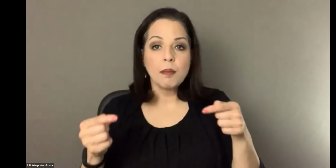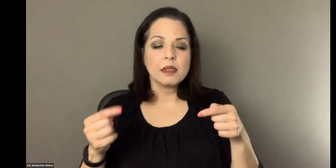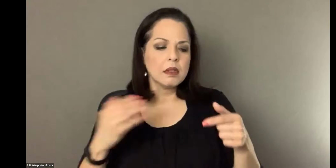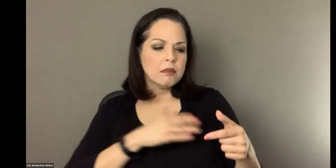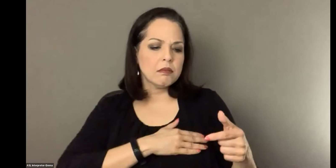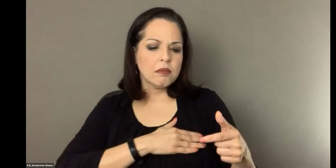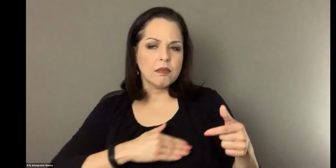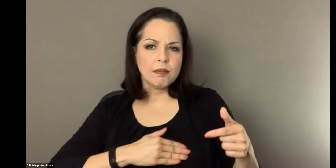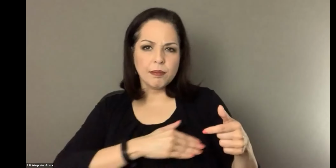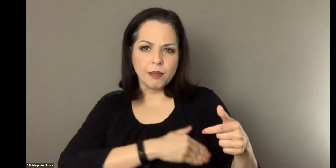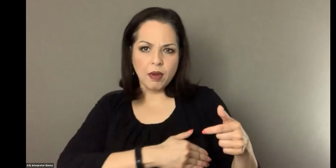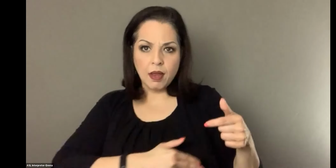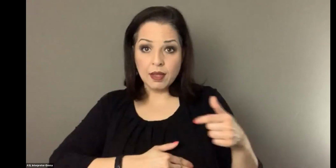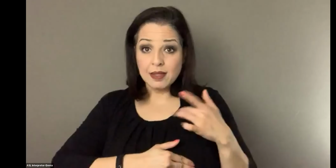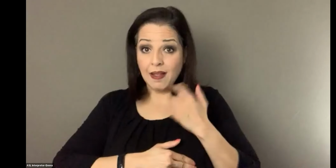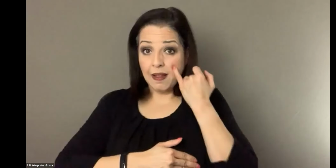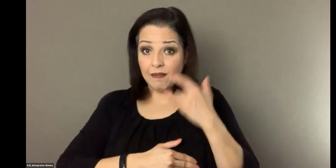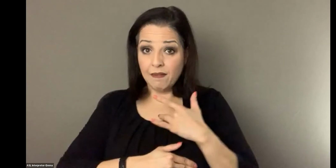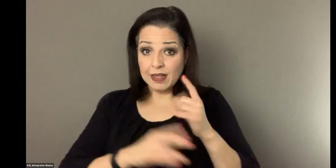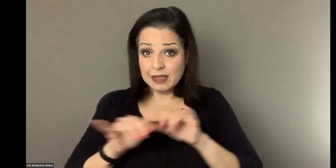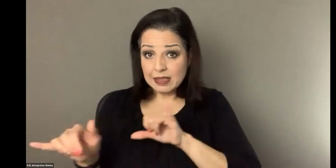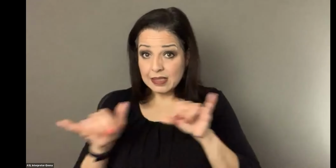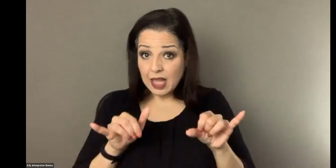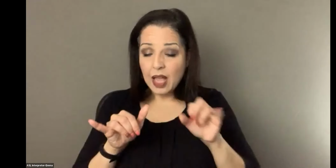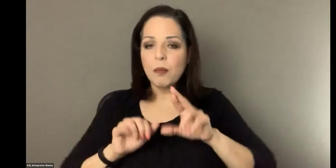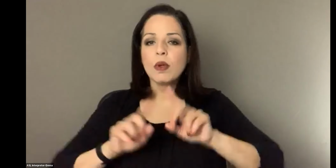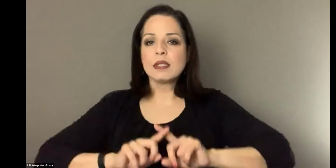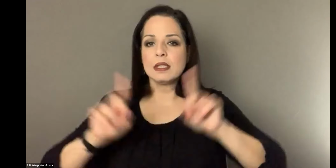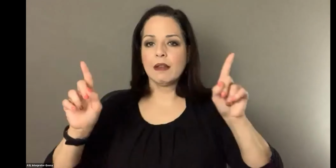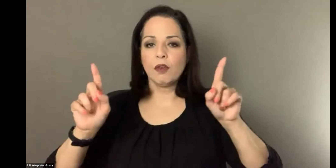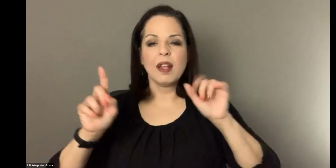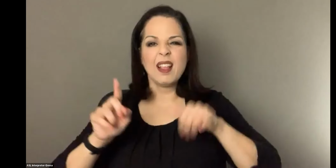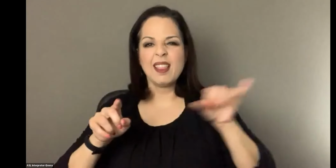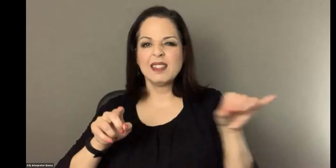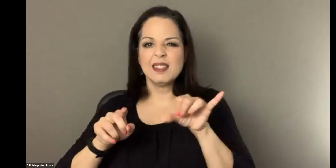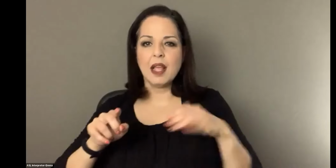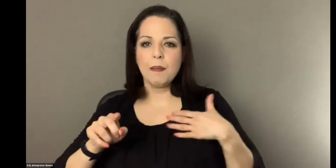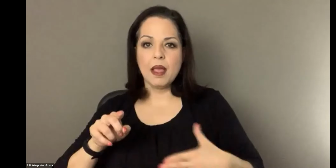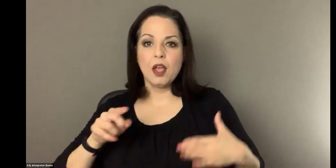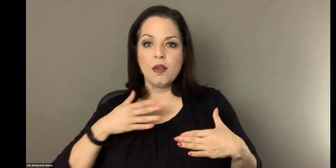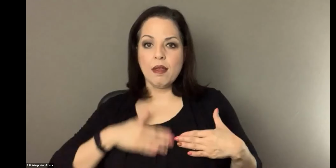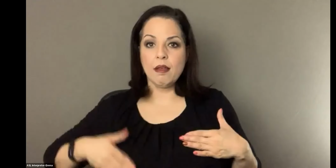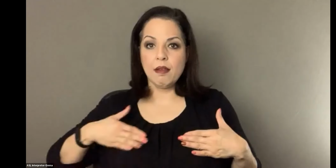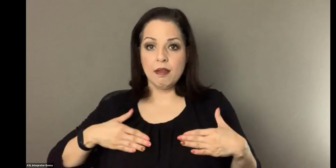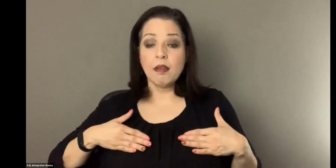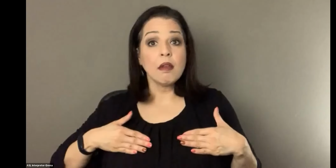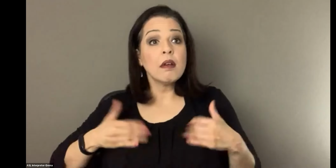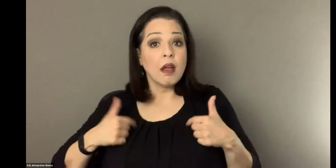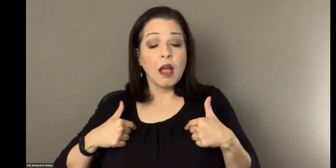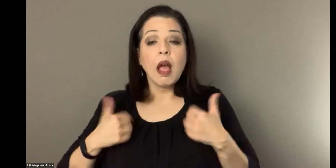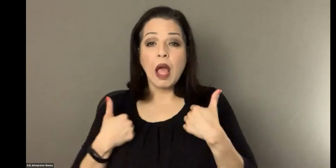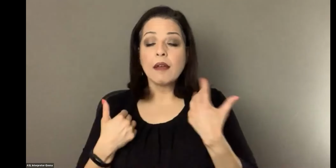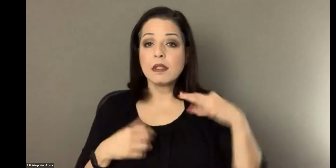see if it feels the same or different in that same area. I have some